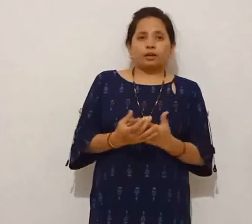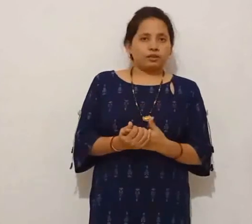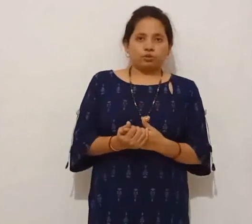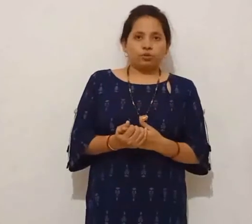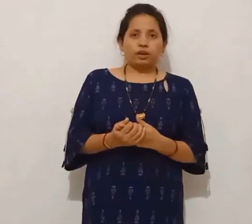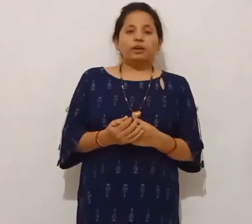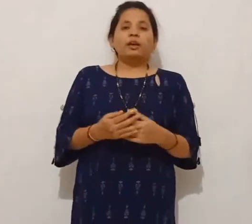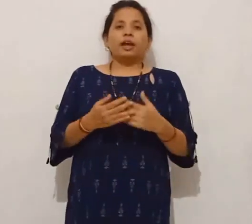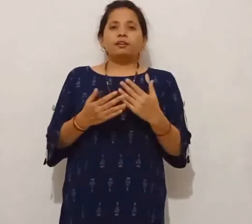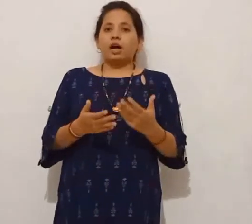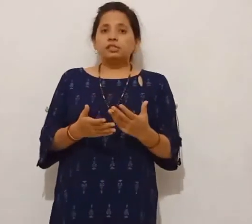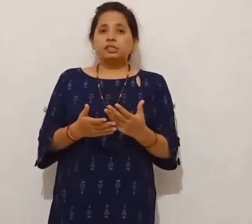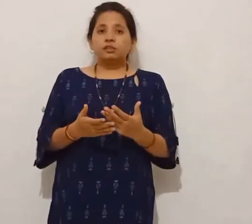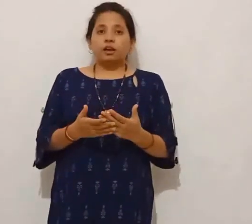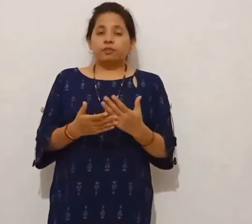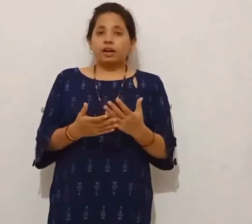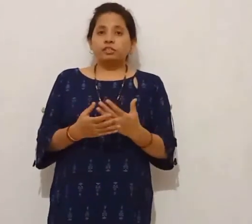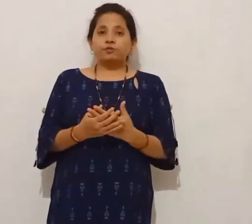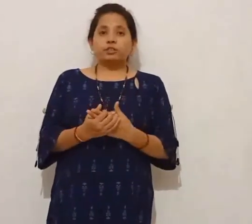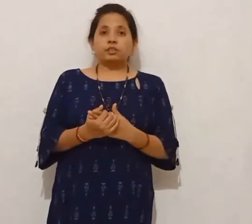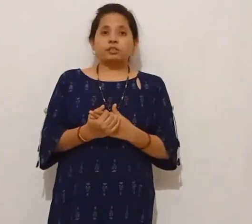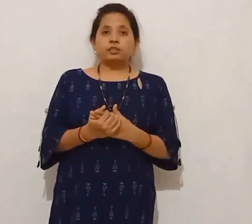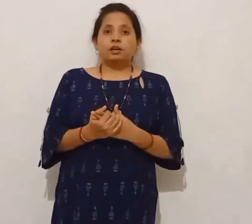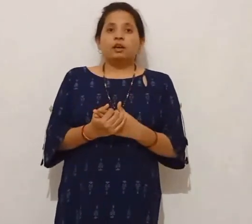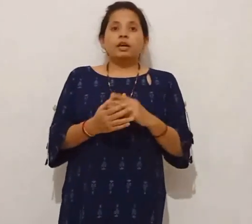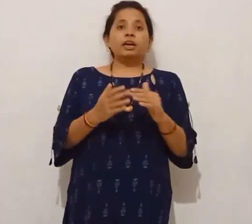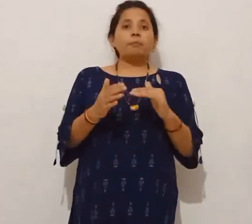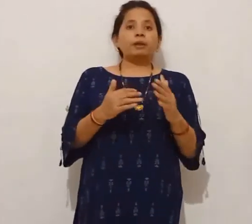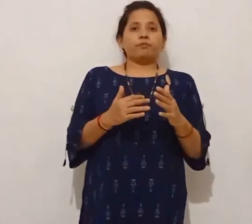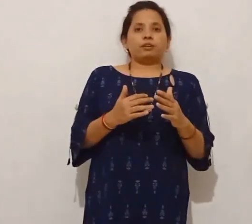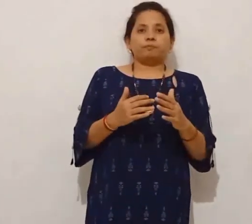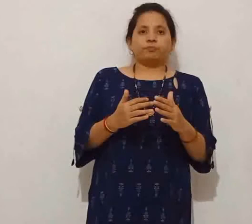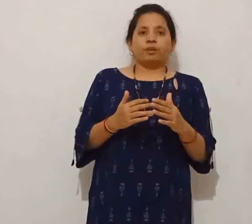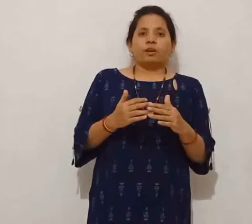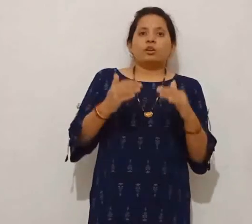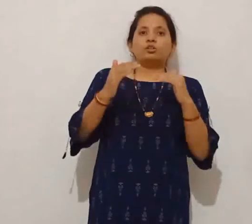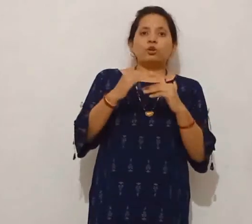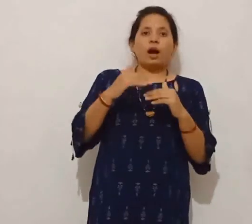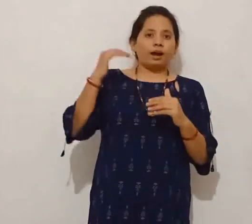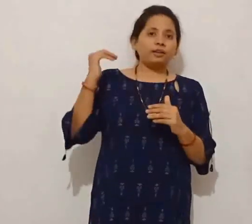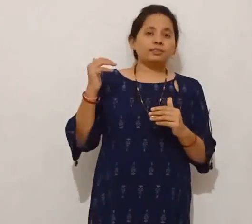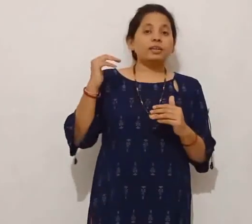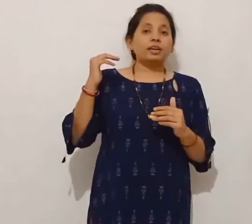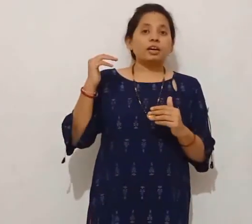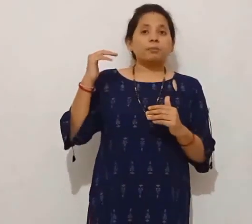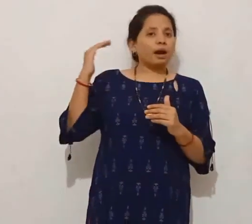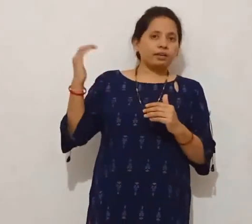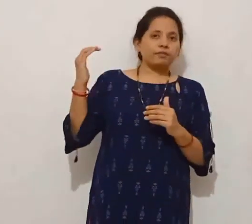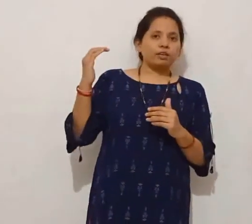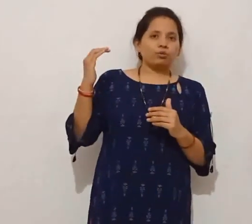market. Okay, and last, our last feature is income level. Jo high, jinki income high level ki hoti